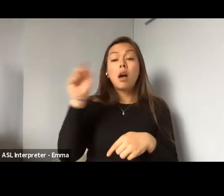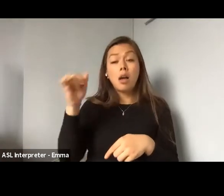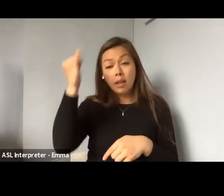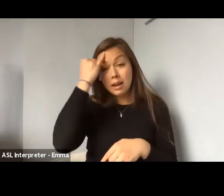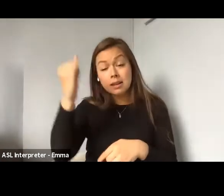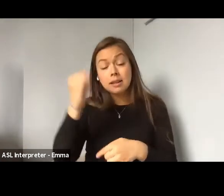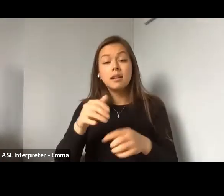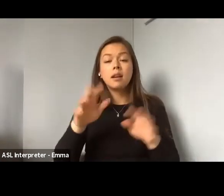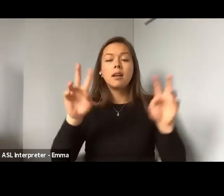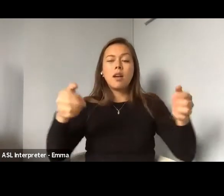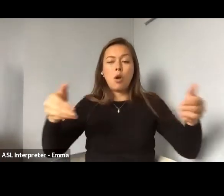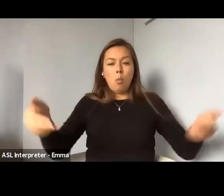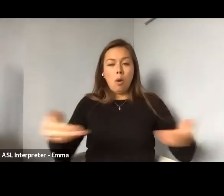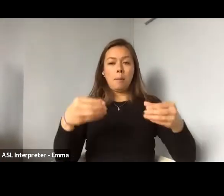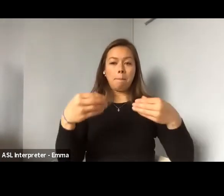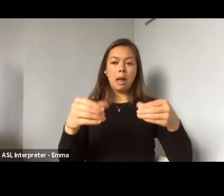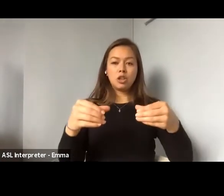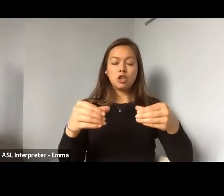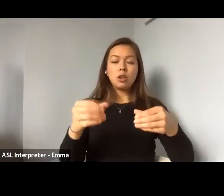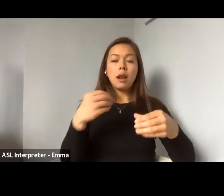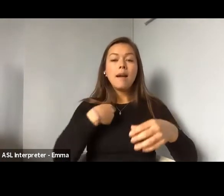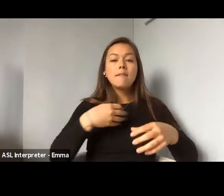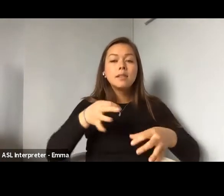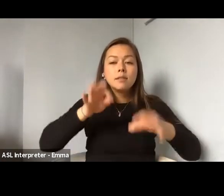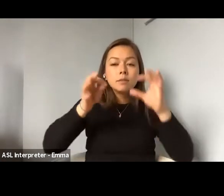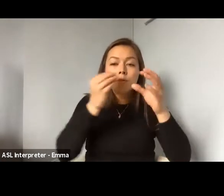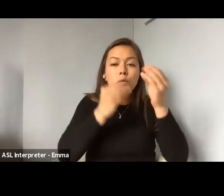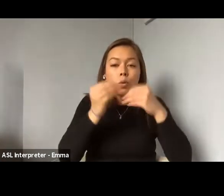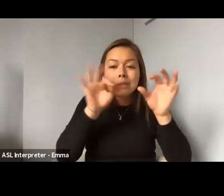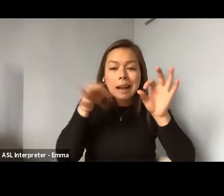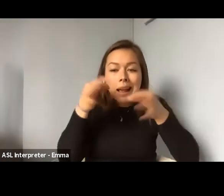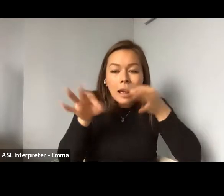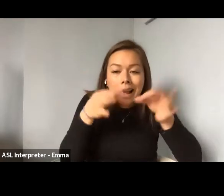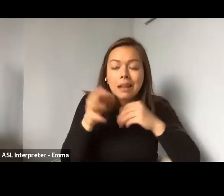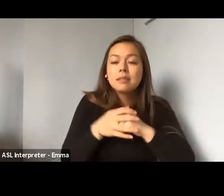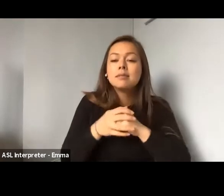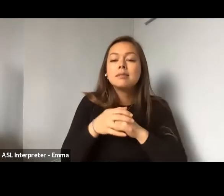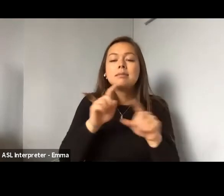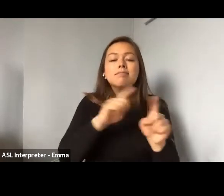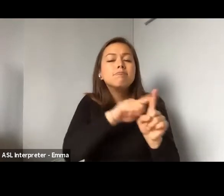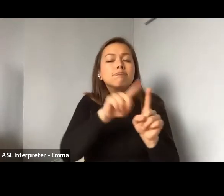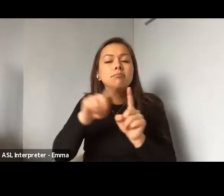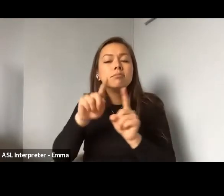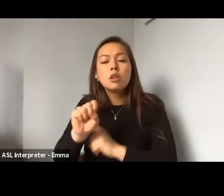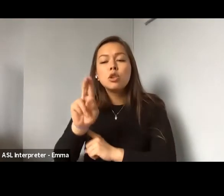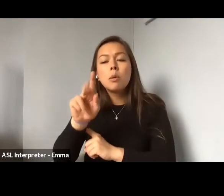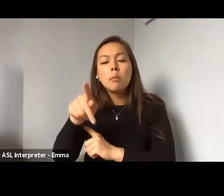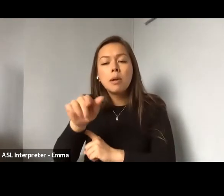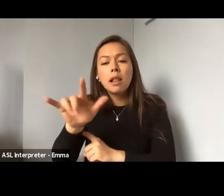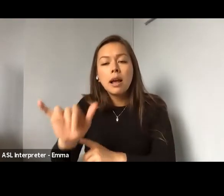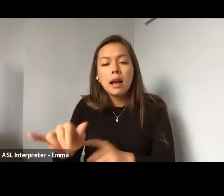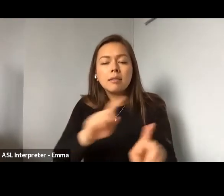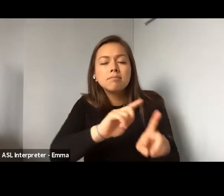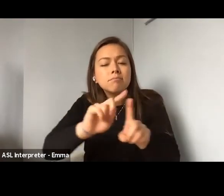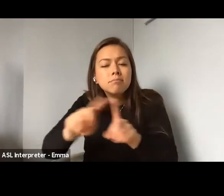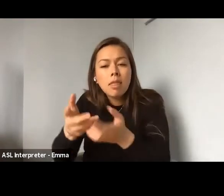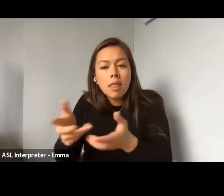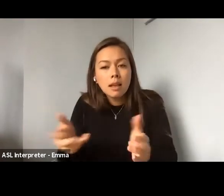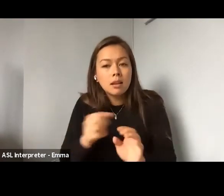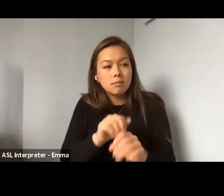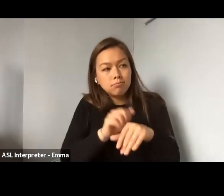bit more part of something bigger during this time of social isolation. And then at the hackathon